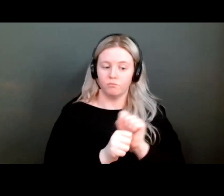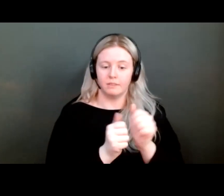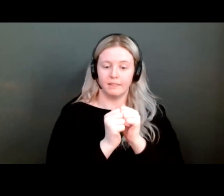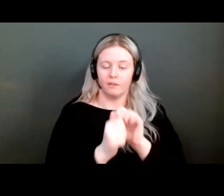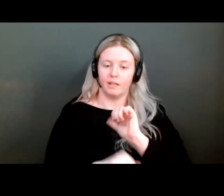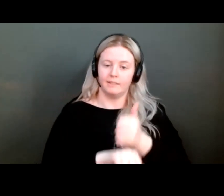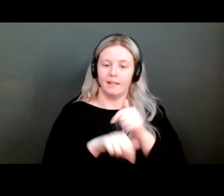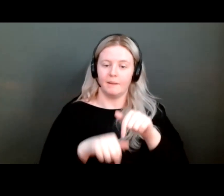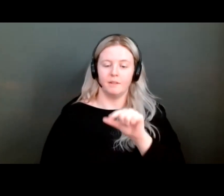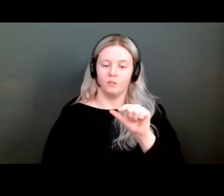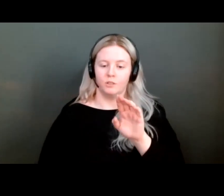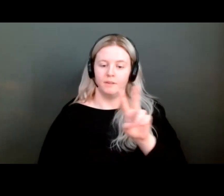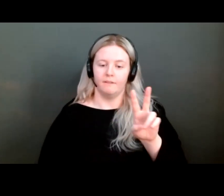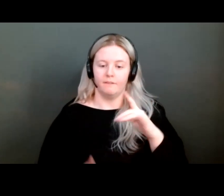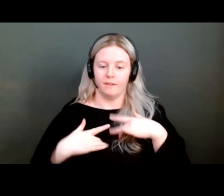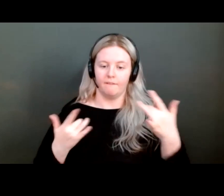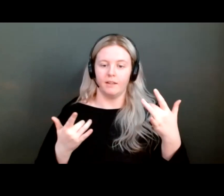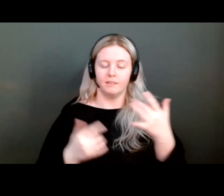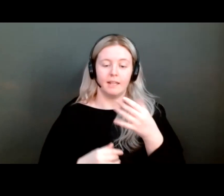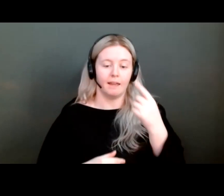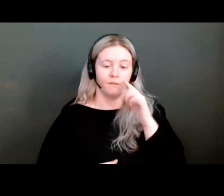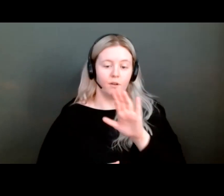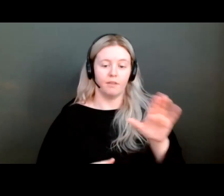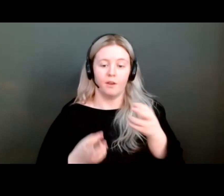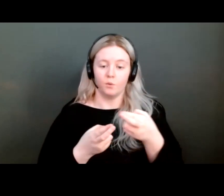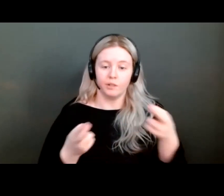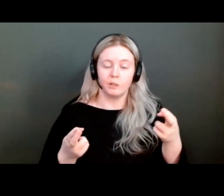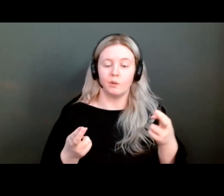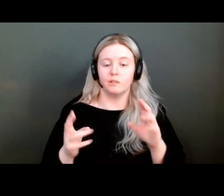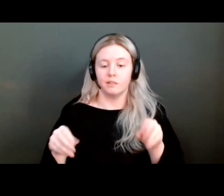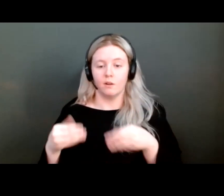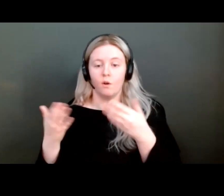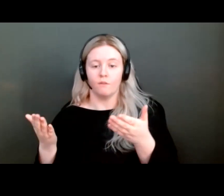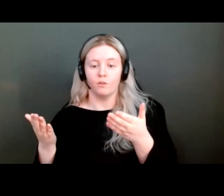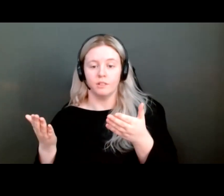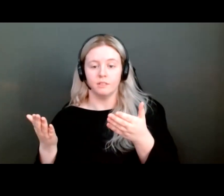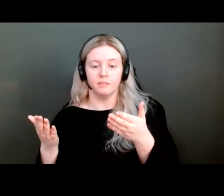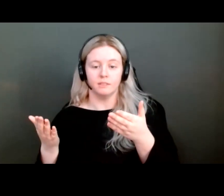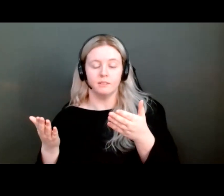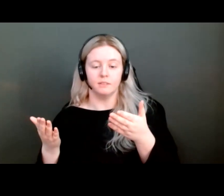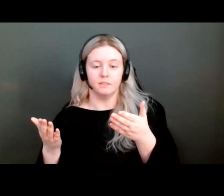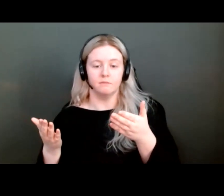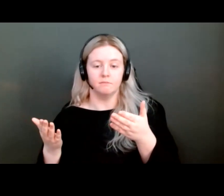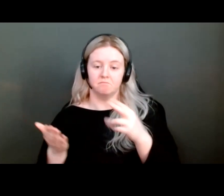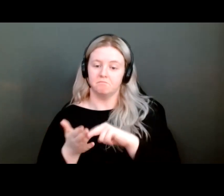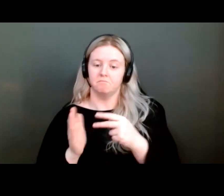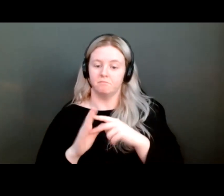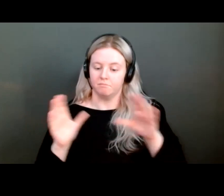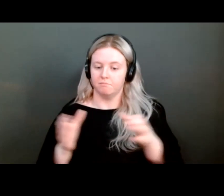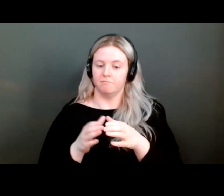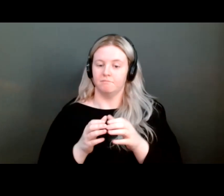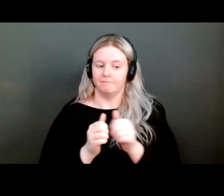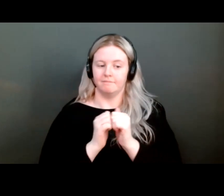violence symposium, and for the resources and offerings that they have provided. So together, we hope that you will